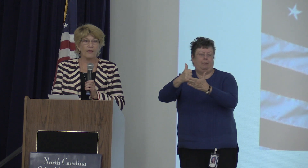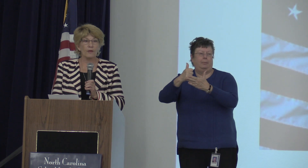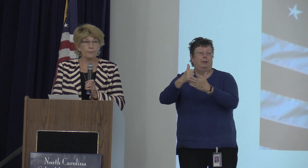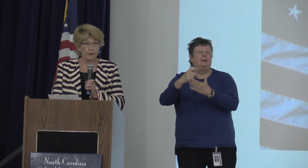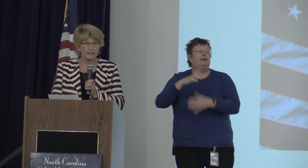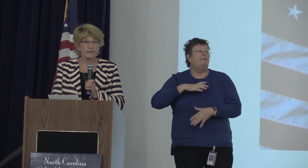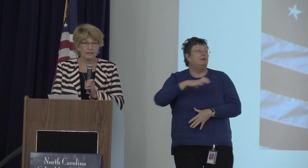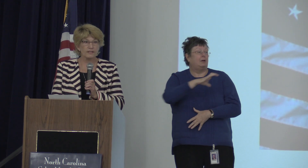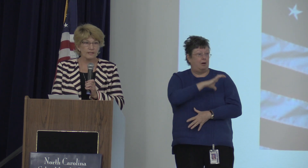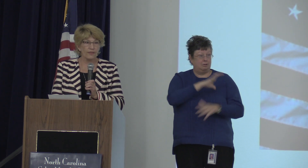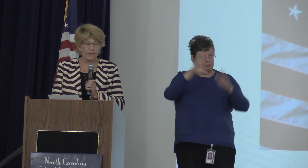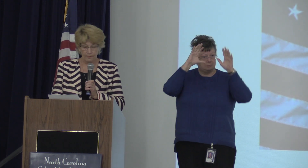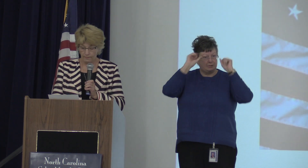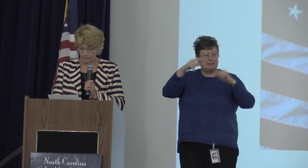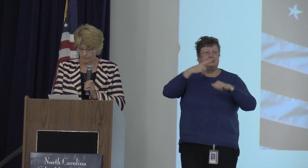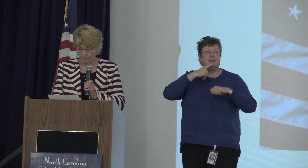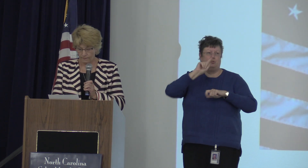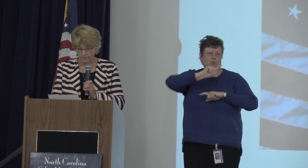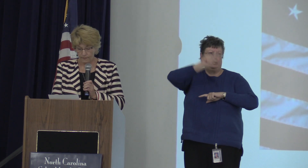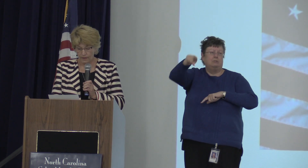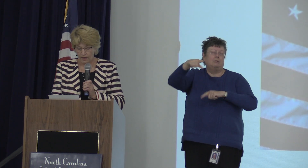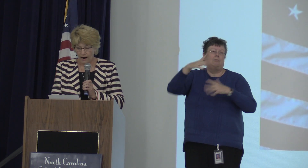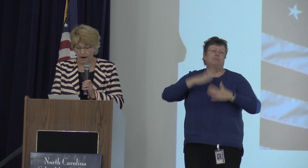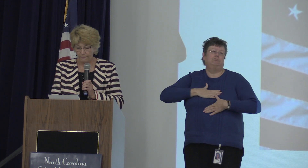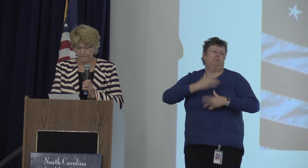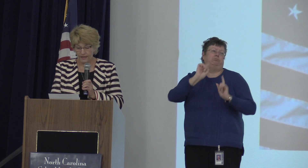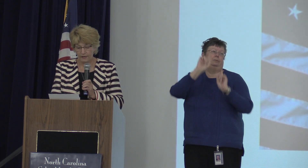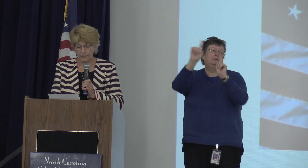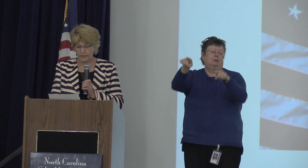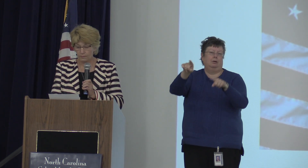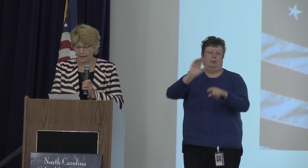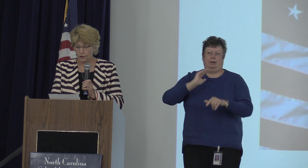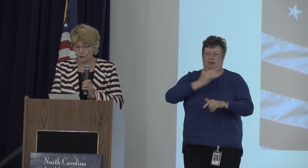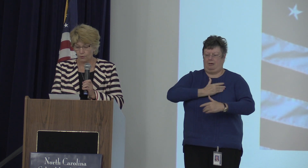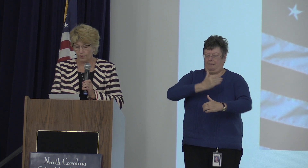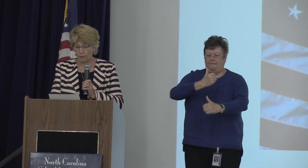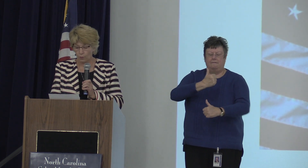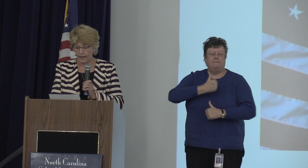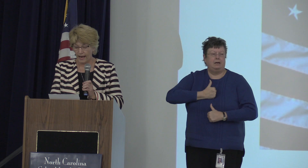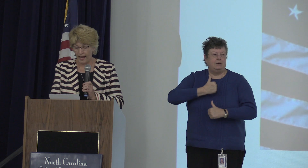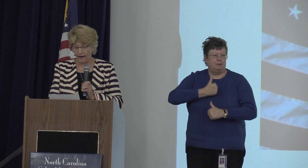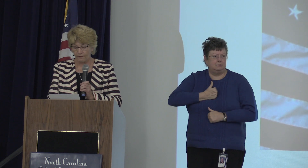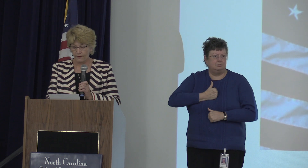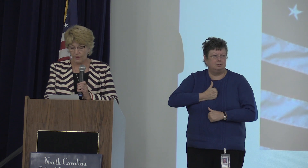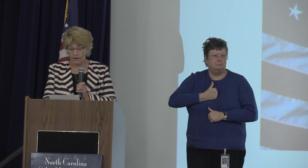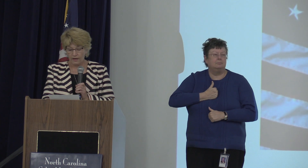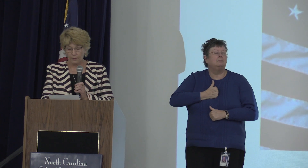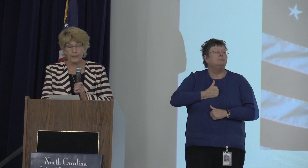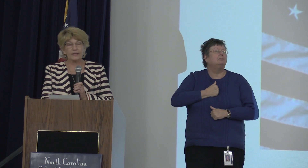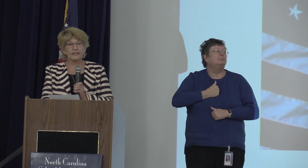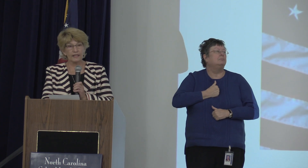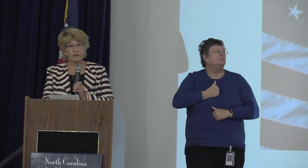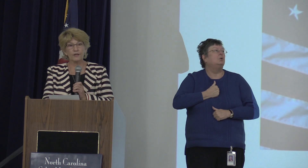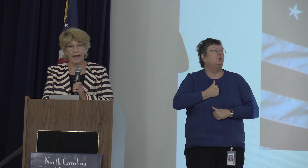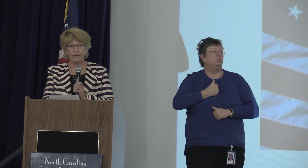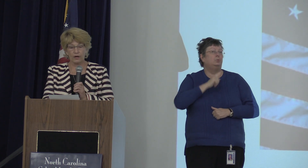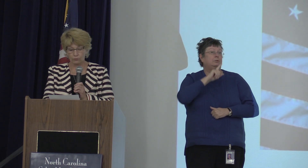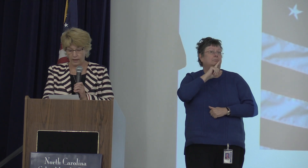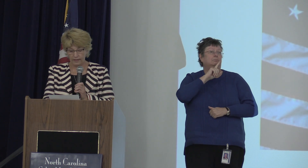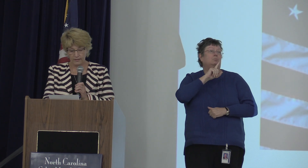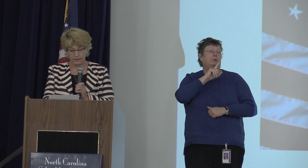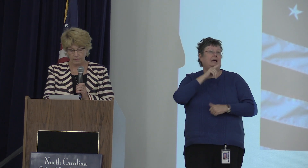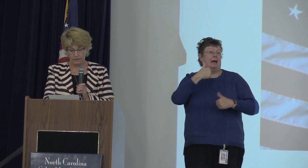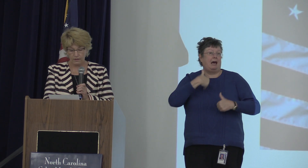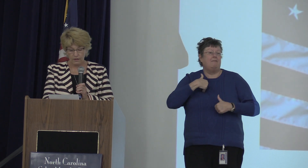Congress and the President send them. Our veterans make sure that we have and we continue to have